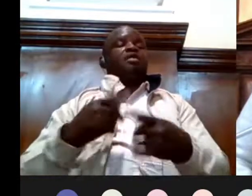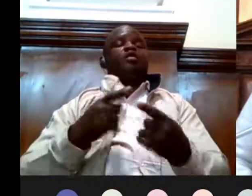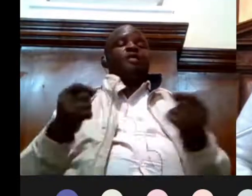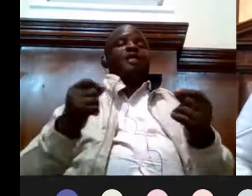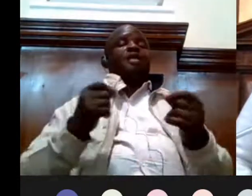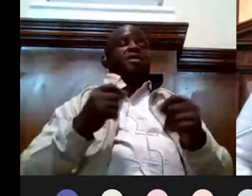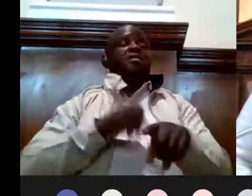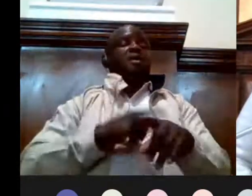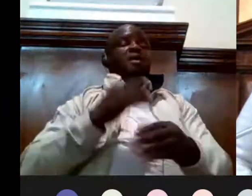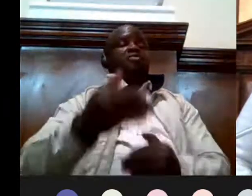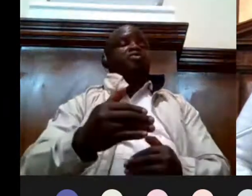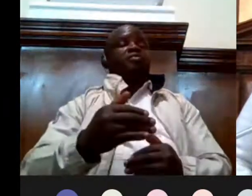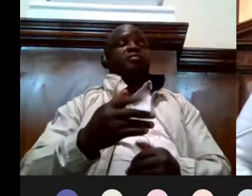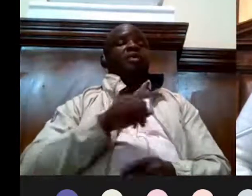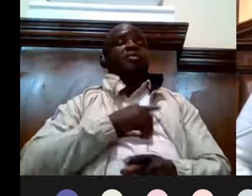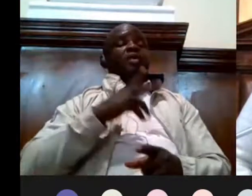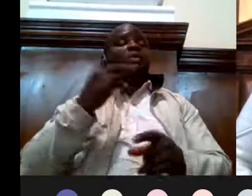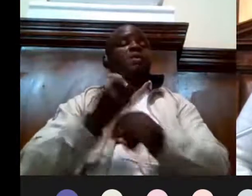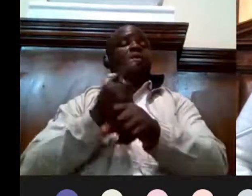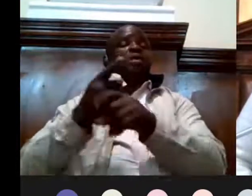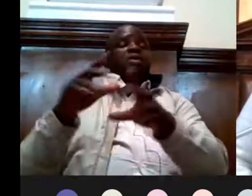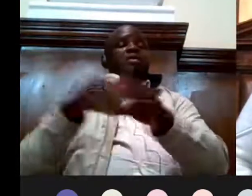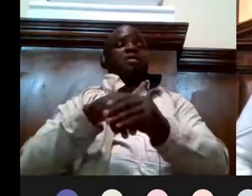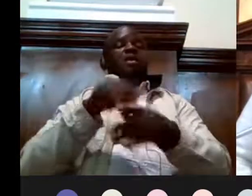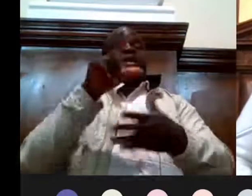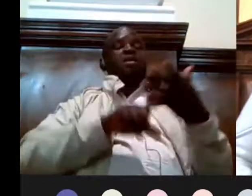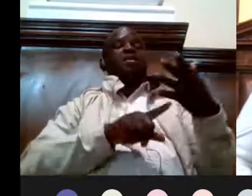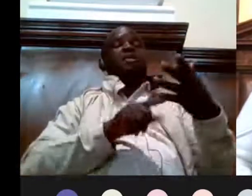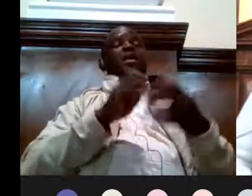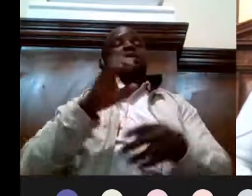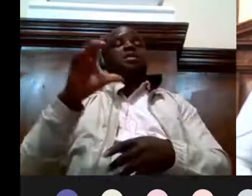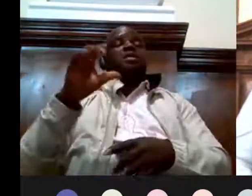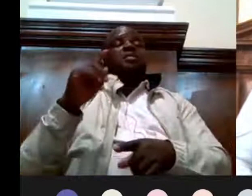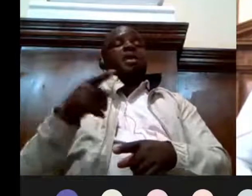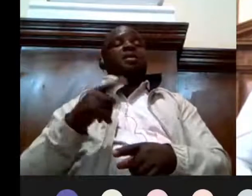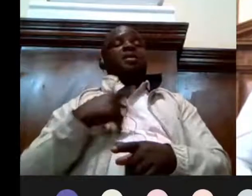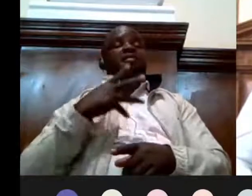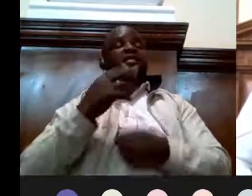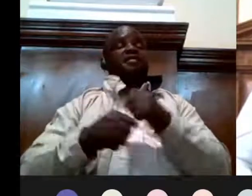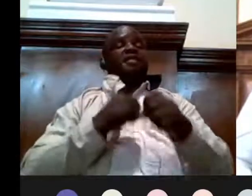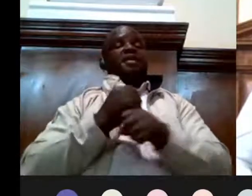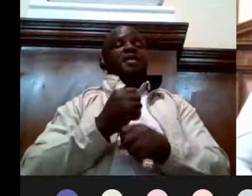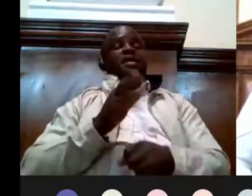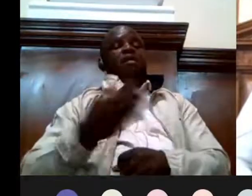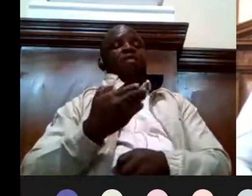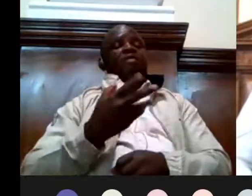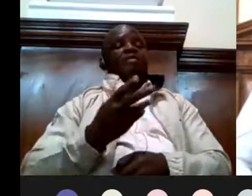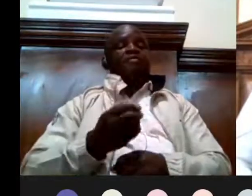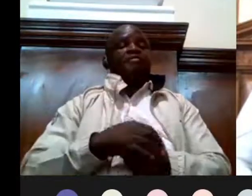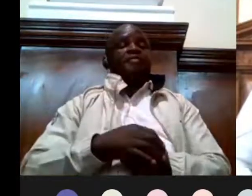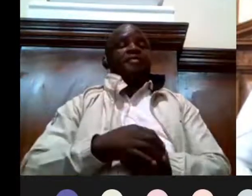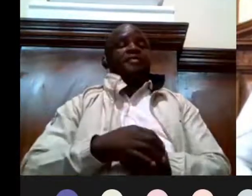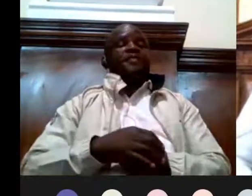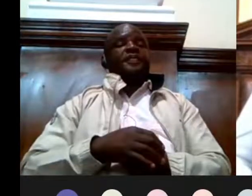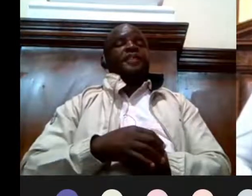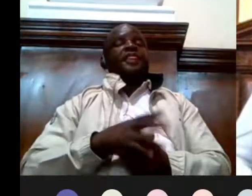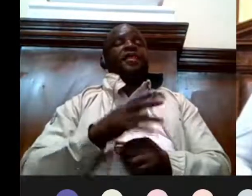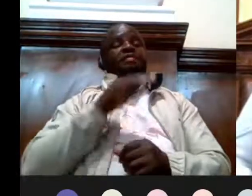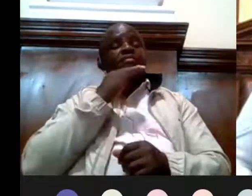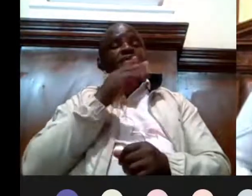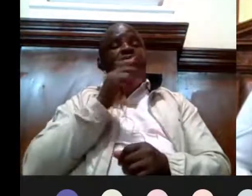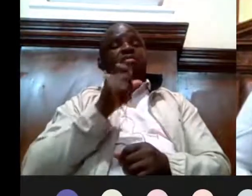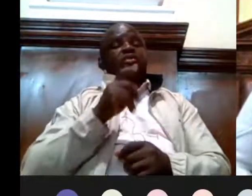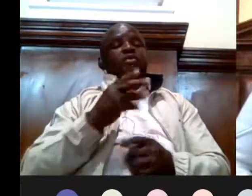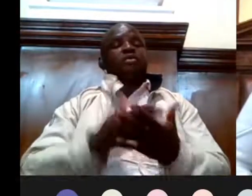They will always come on the list on the register, but come after the 5 years, they are not going to be here. One could try